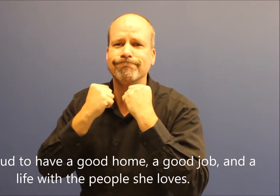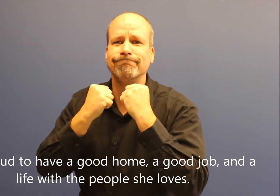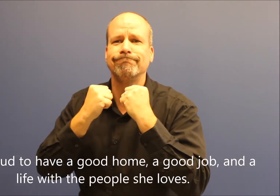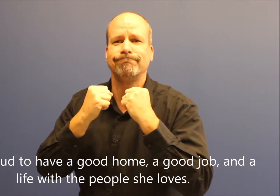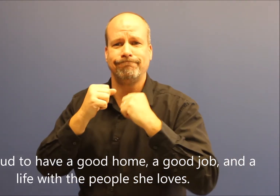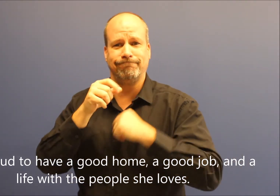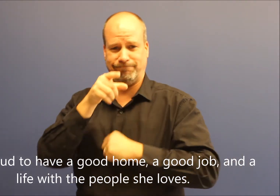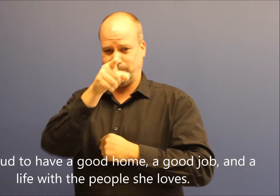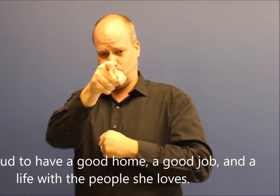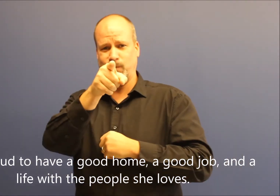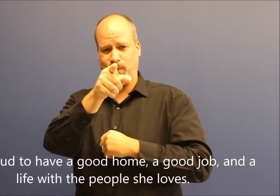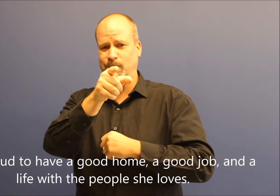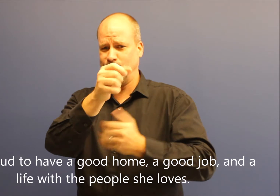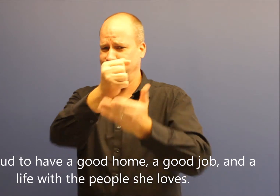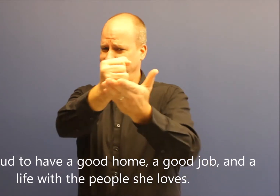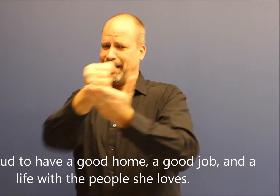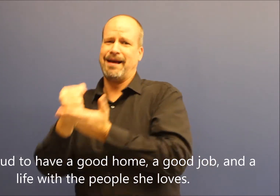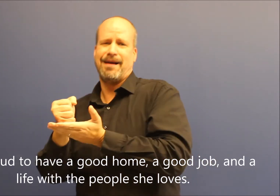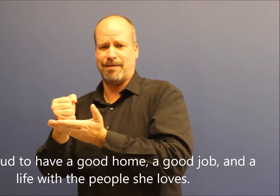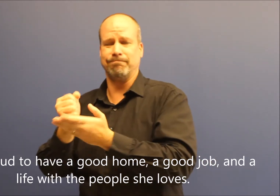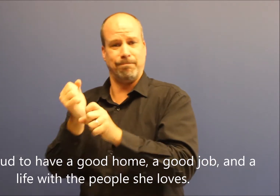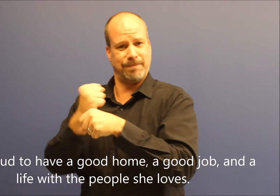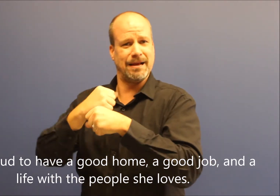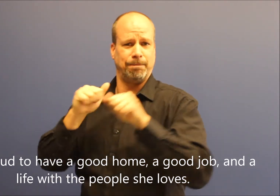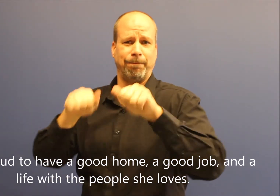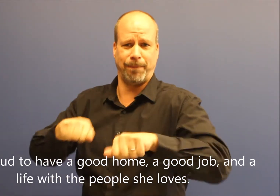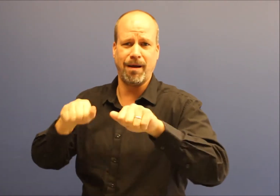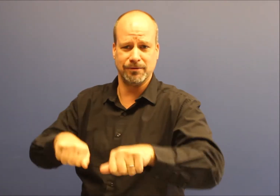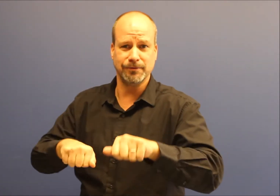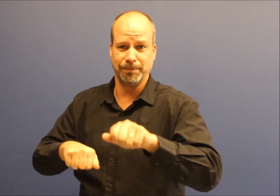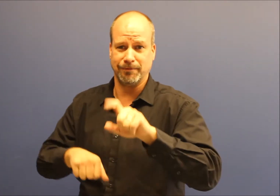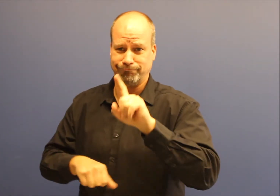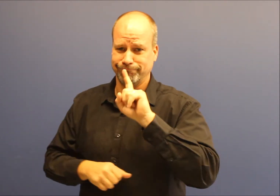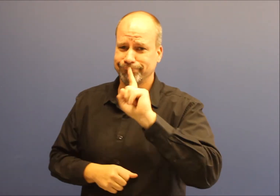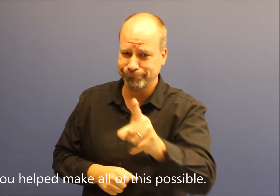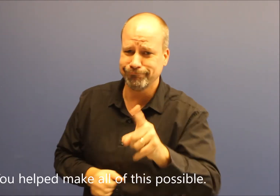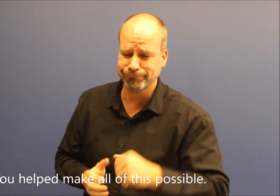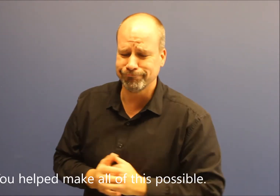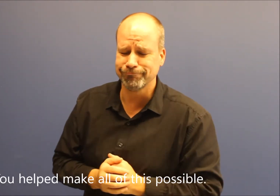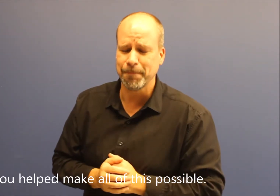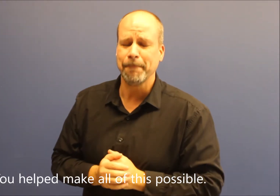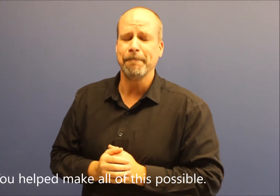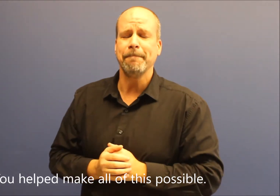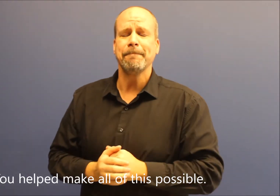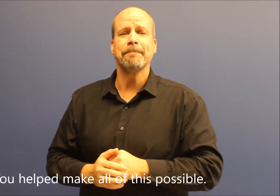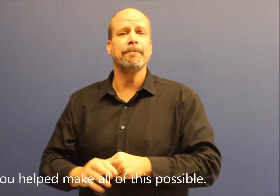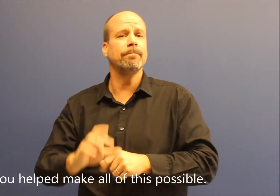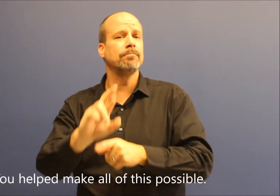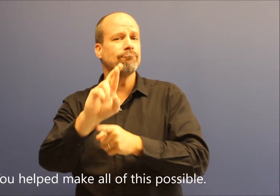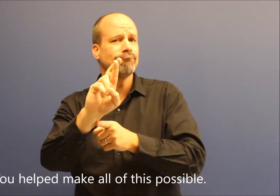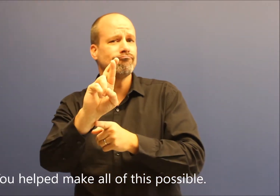a good job, and a life with the people she loves. You help make all of this possible.